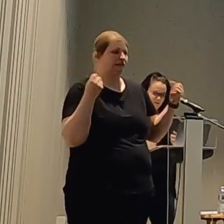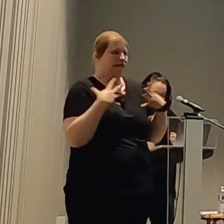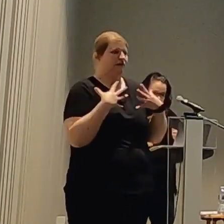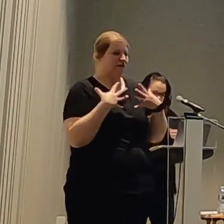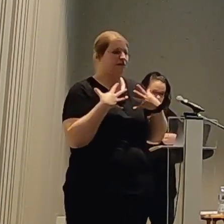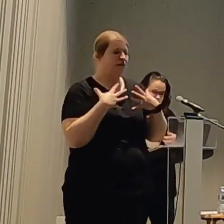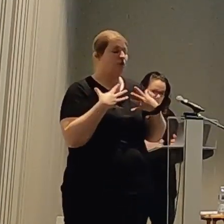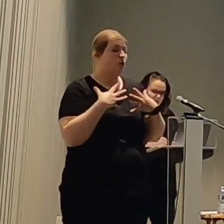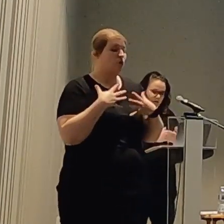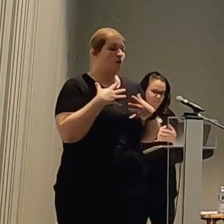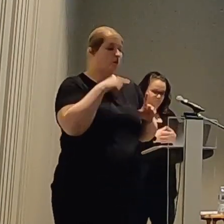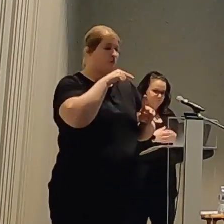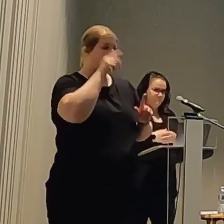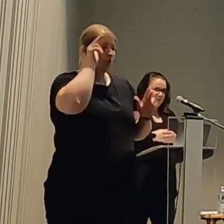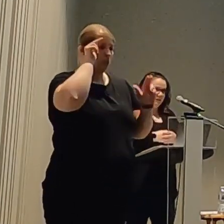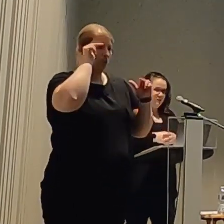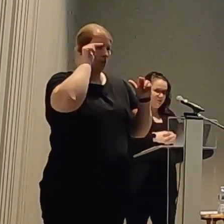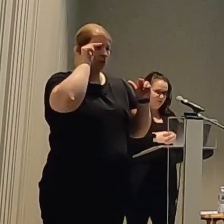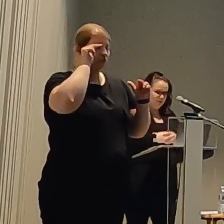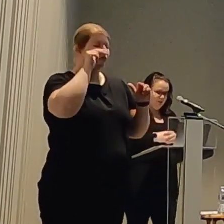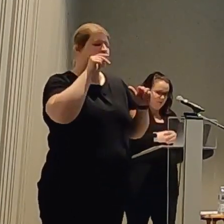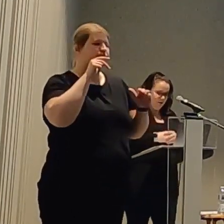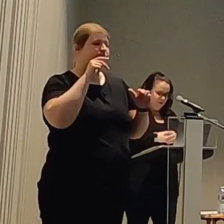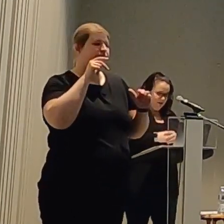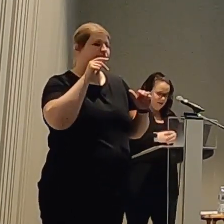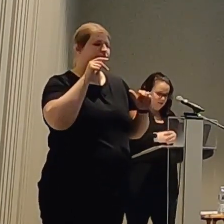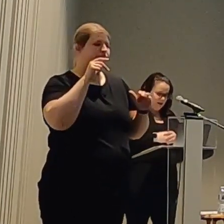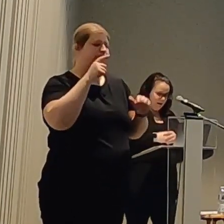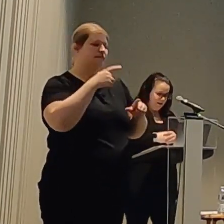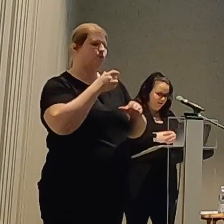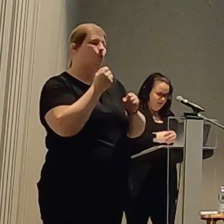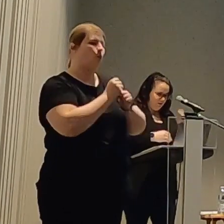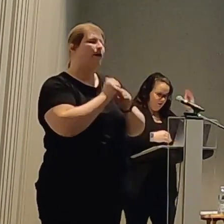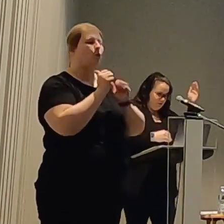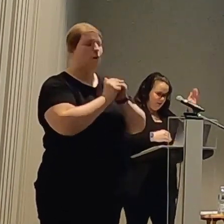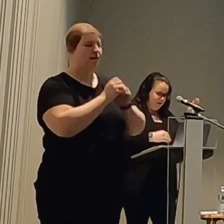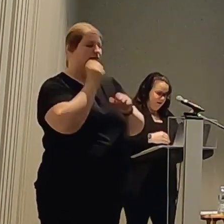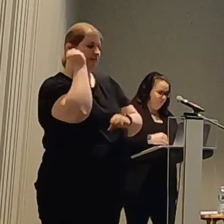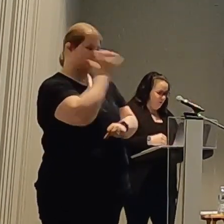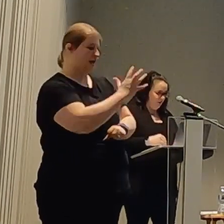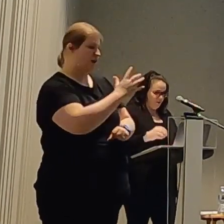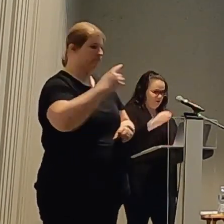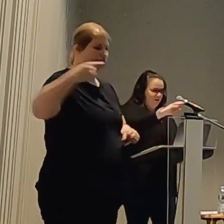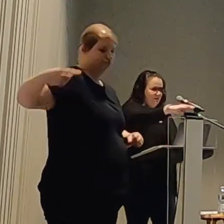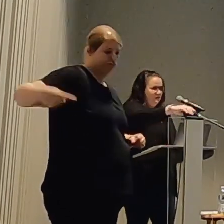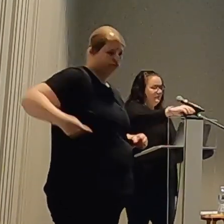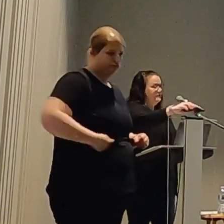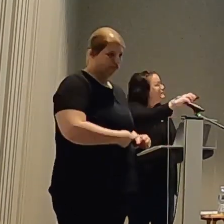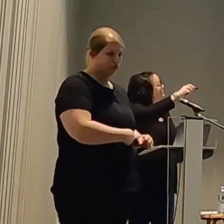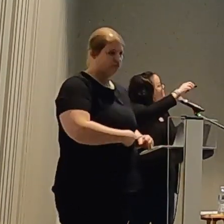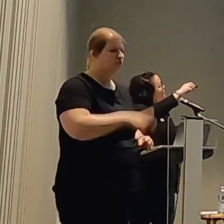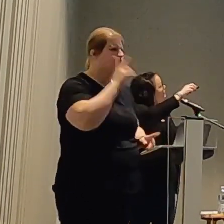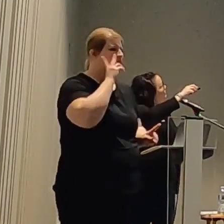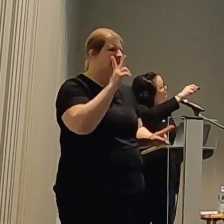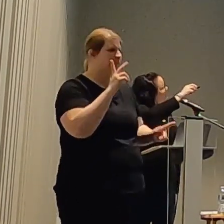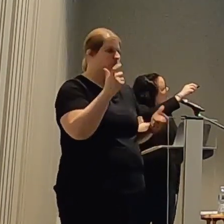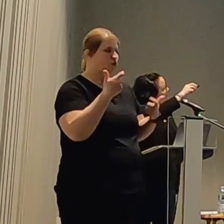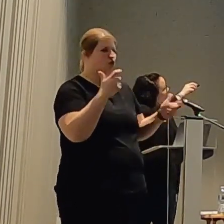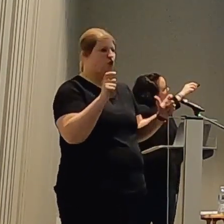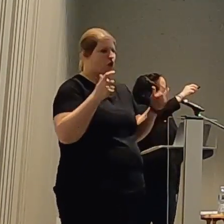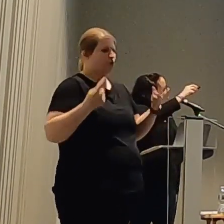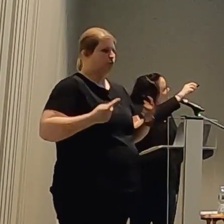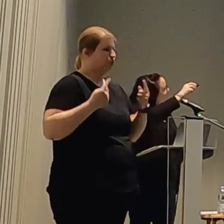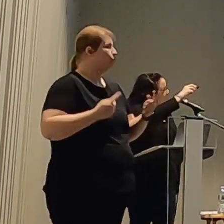The horse has been pierced with a spear in its side. You can see kind of a large wound